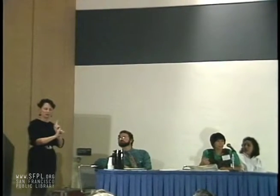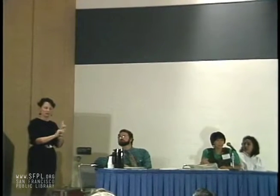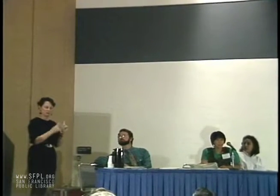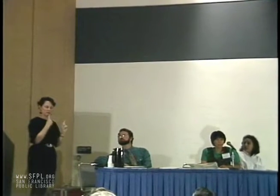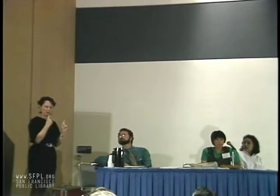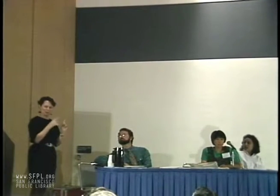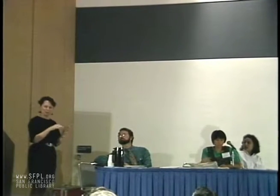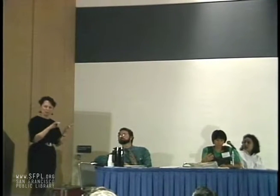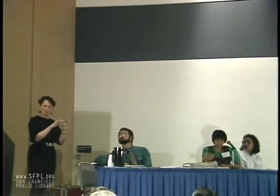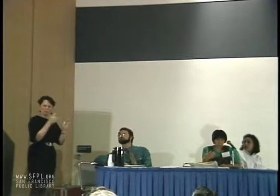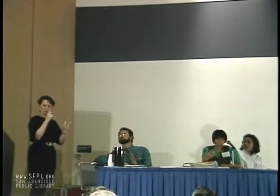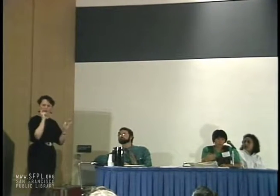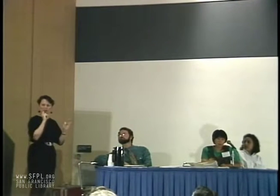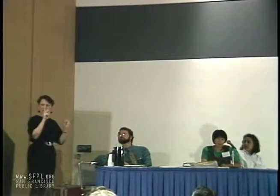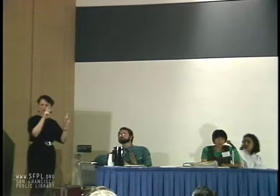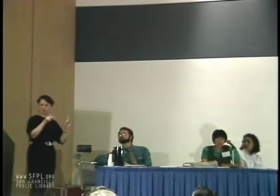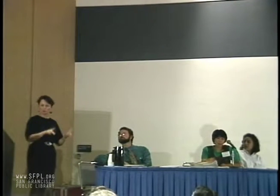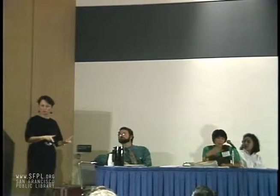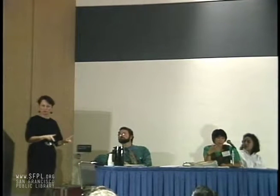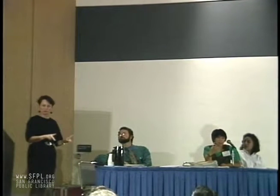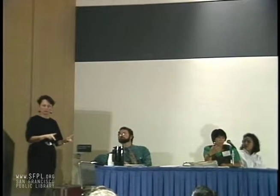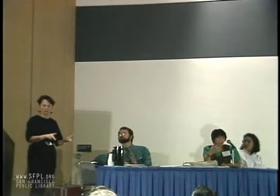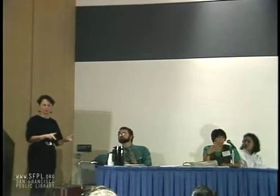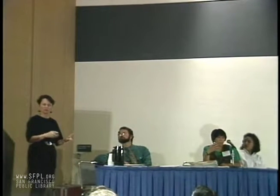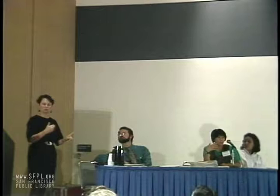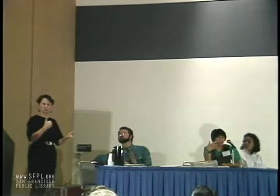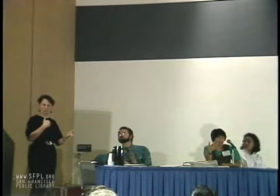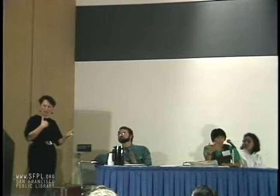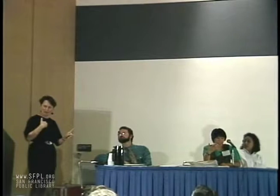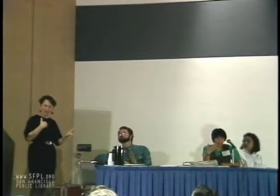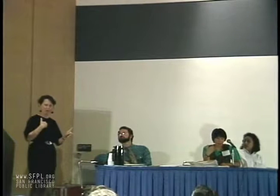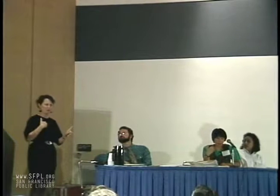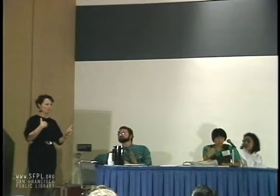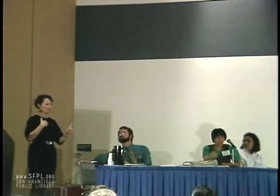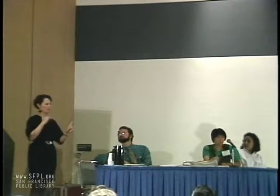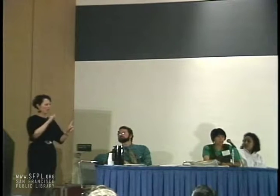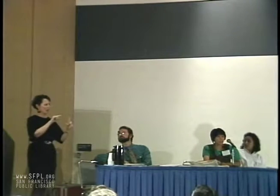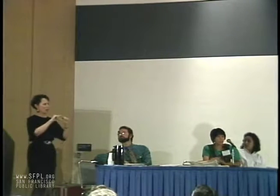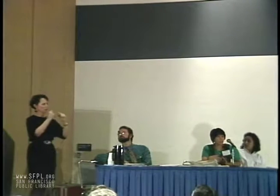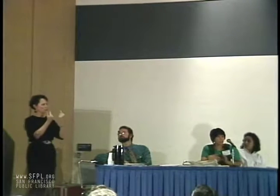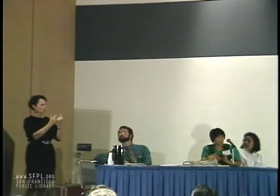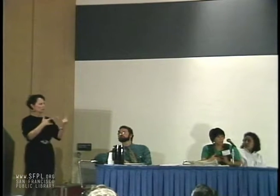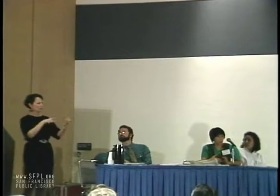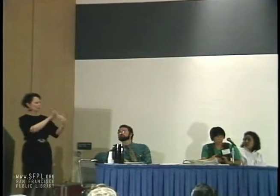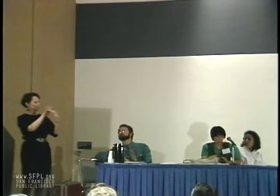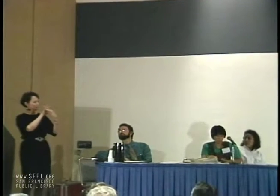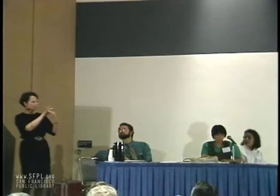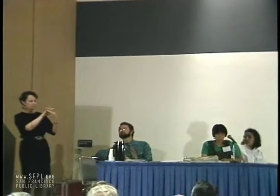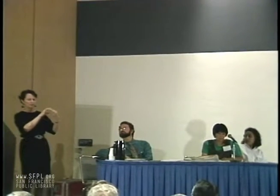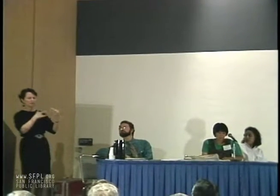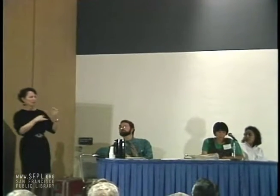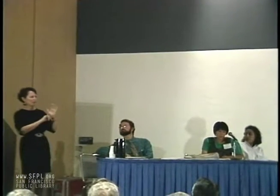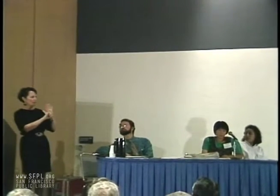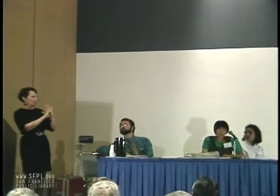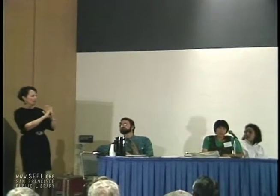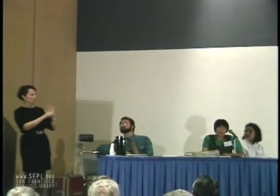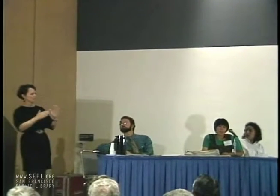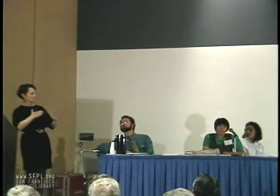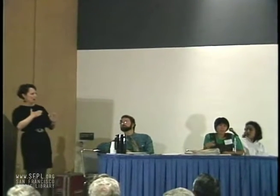deaf individual to have a group to whom they can identify with, to feel that they belong to. One